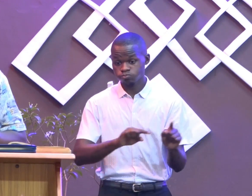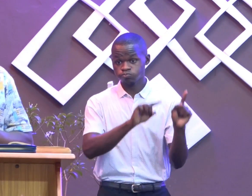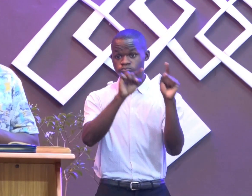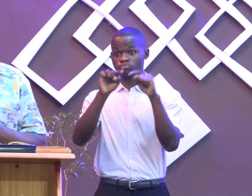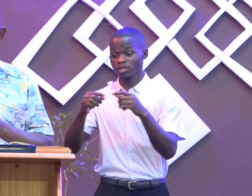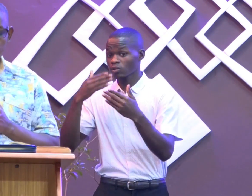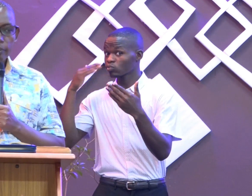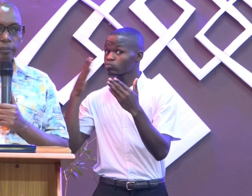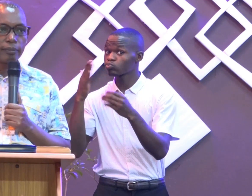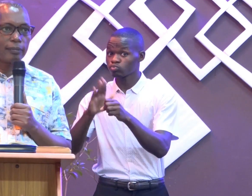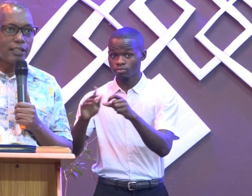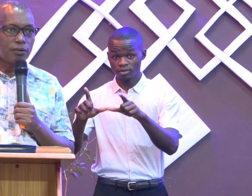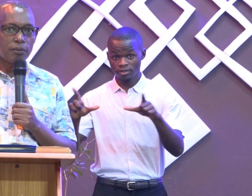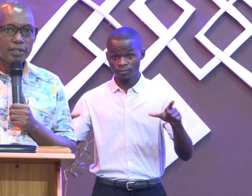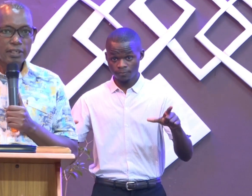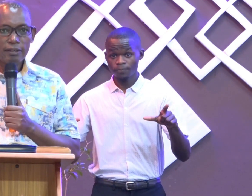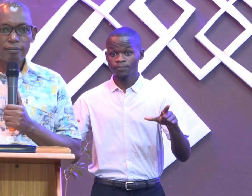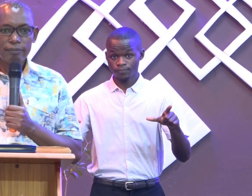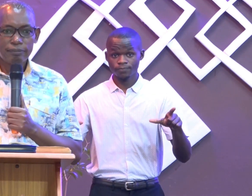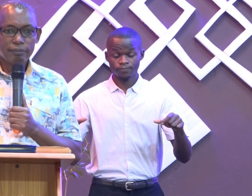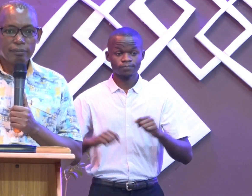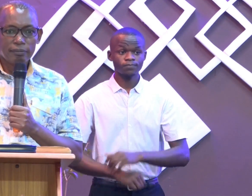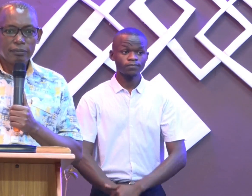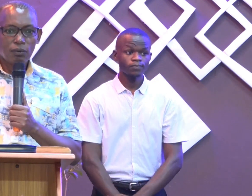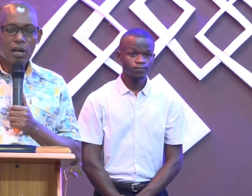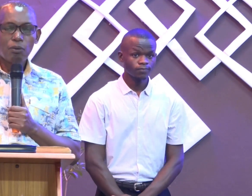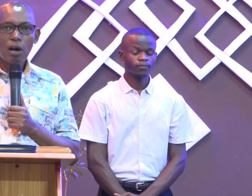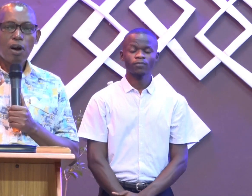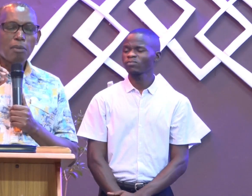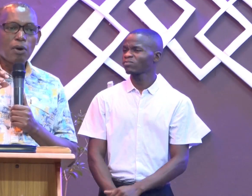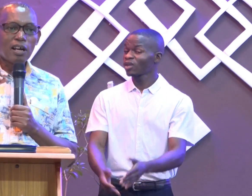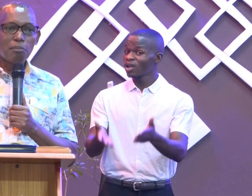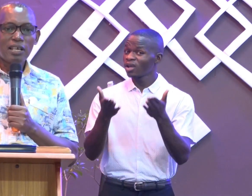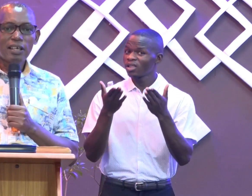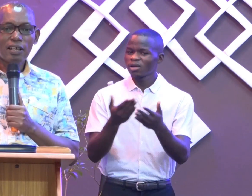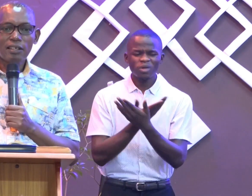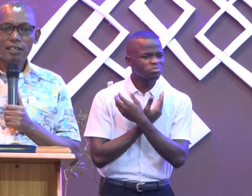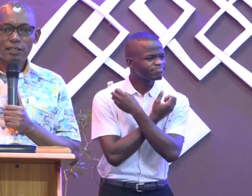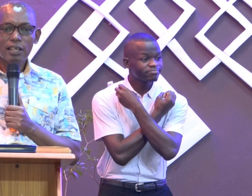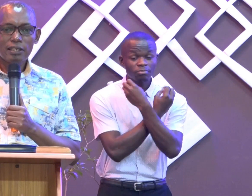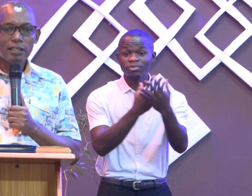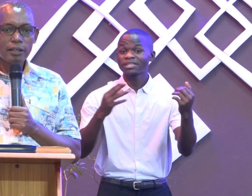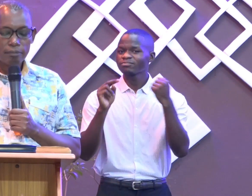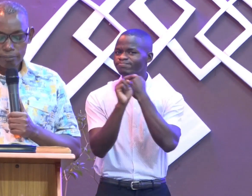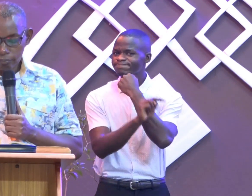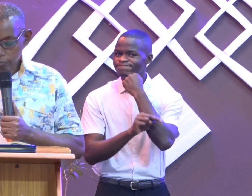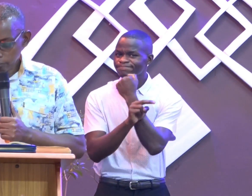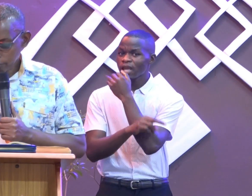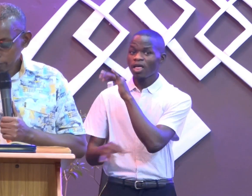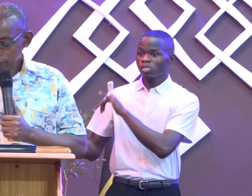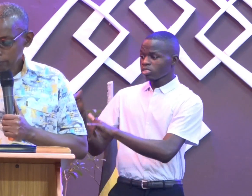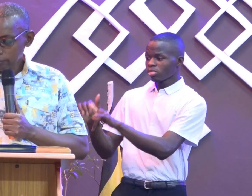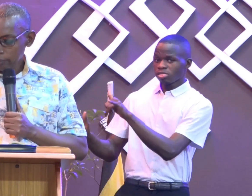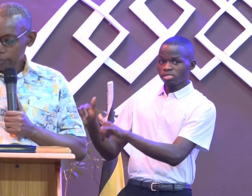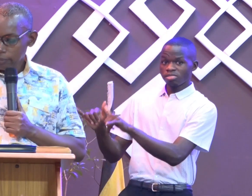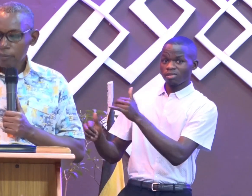to reach the inheritance of the land. Ensuubize. The promised land. Waliwo amawanga mangi agaali gasigalidde. There were many